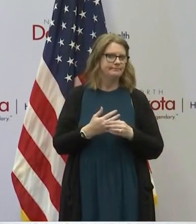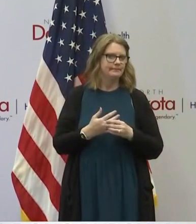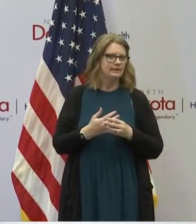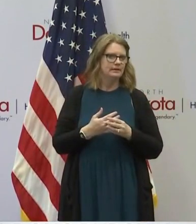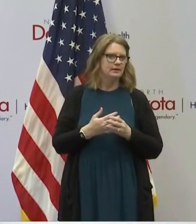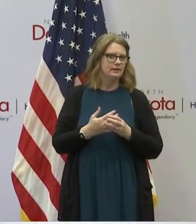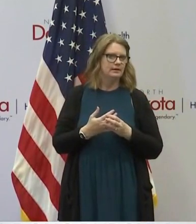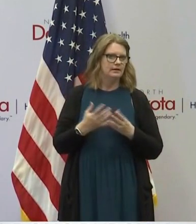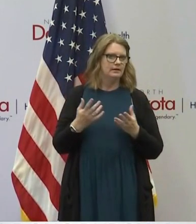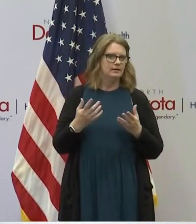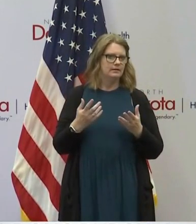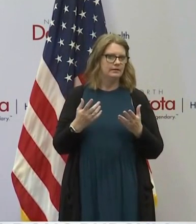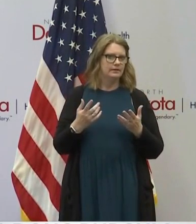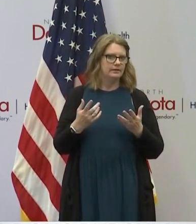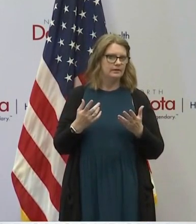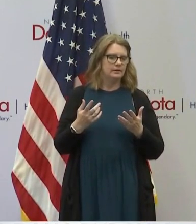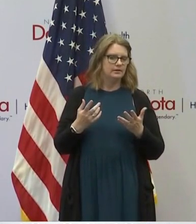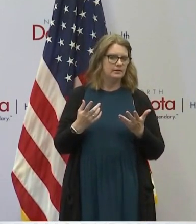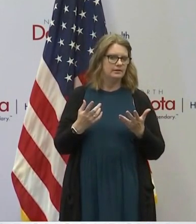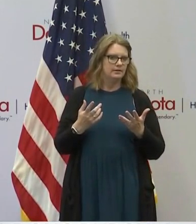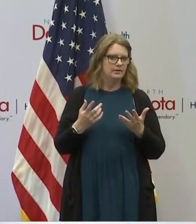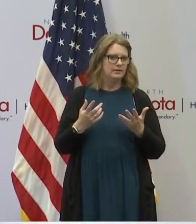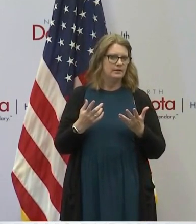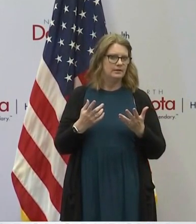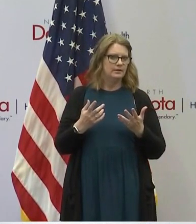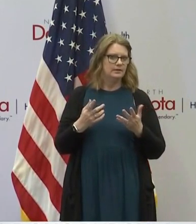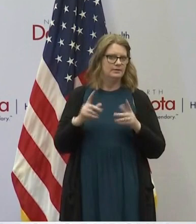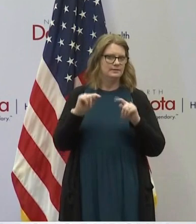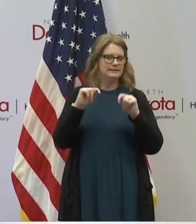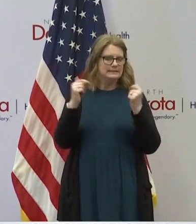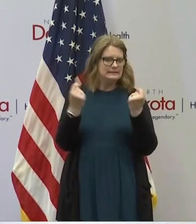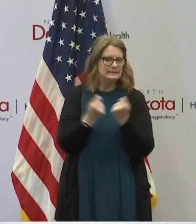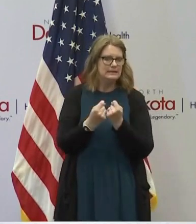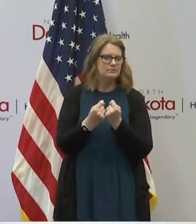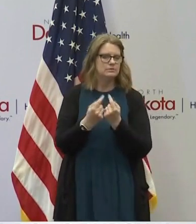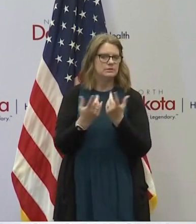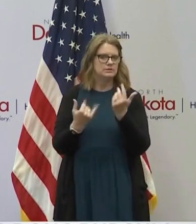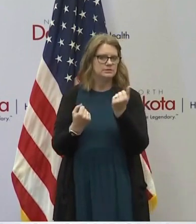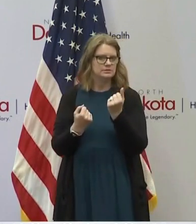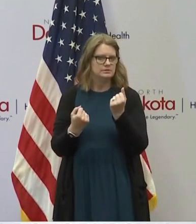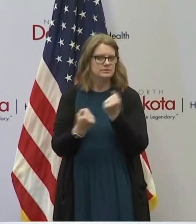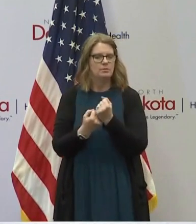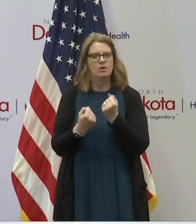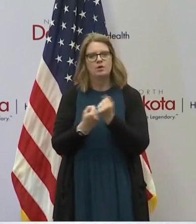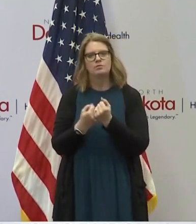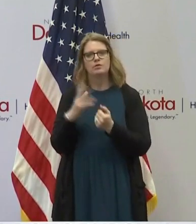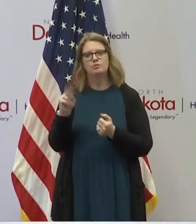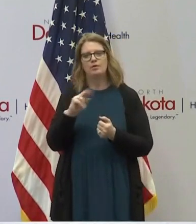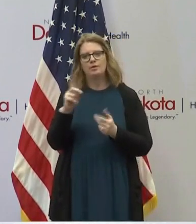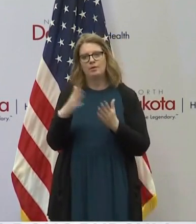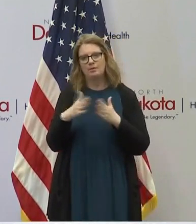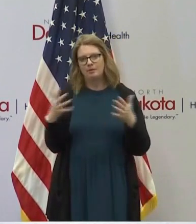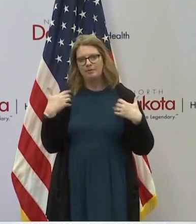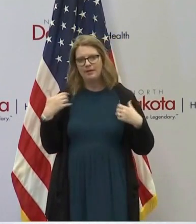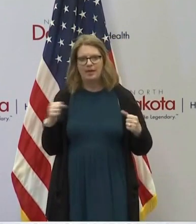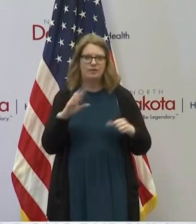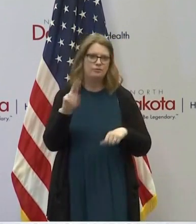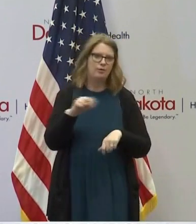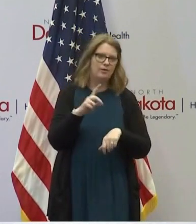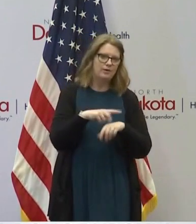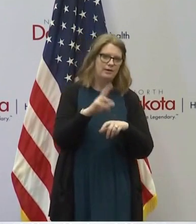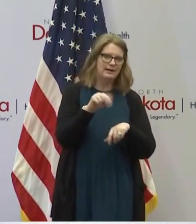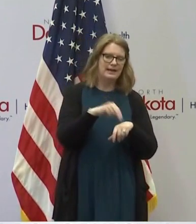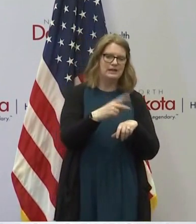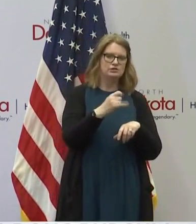being delivered in an outbound way by teams that are supported through North Dakota Public Health, North Dakota National Guard,